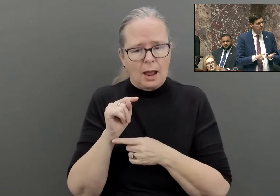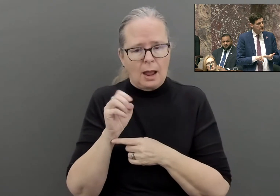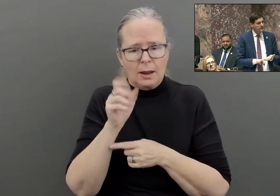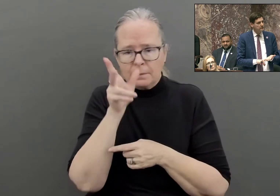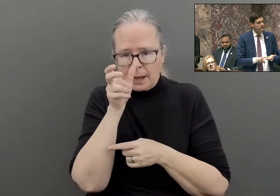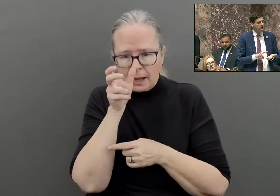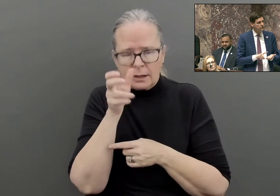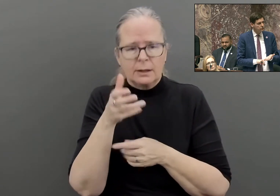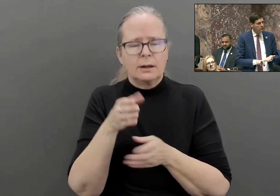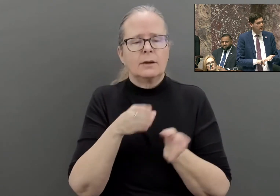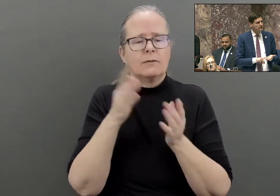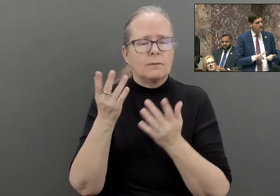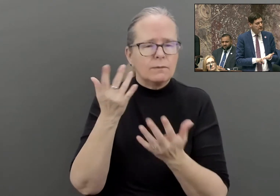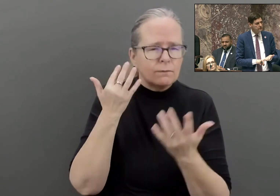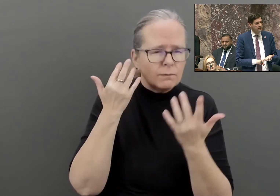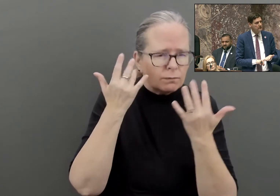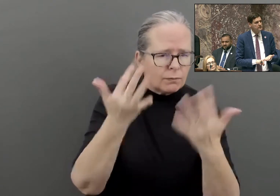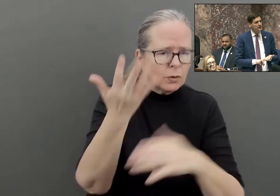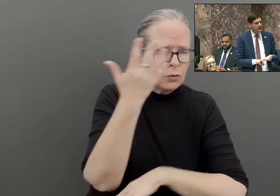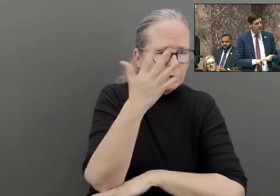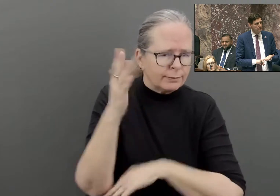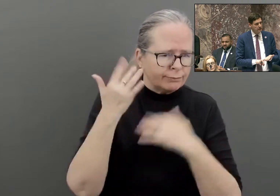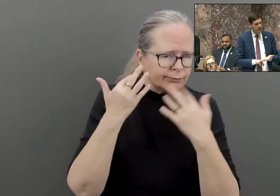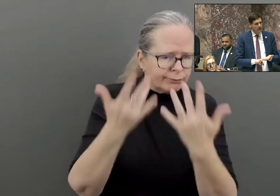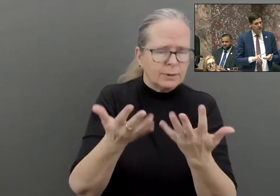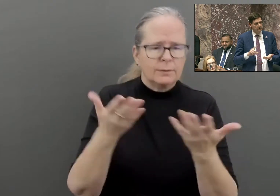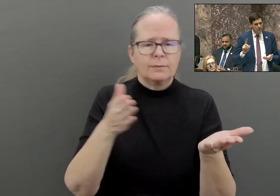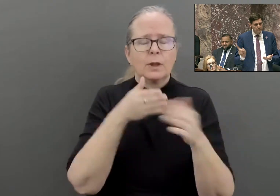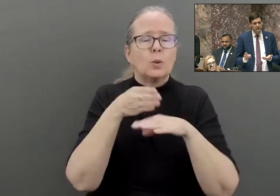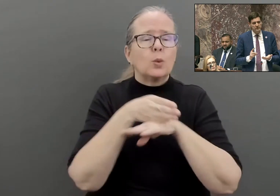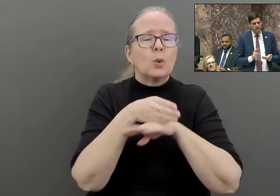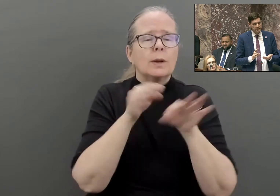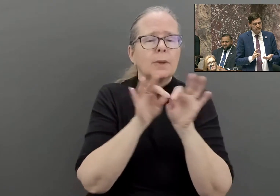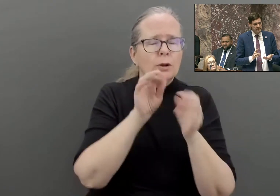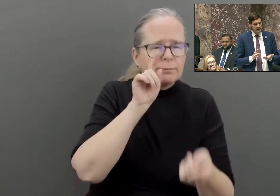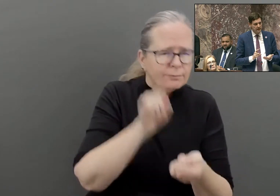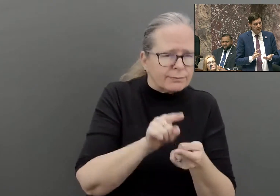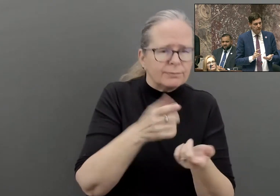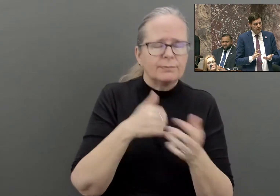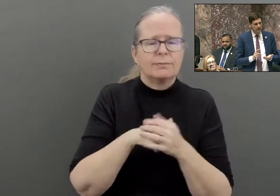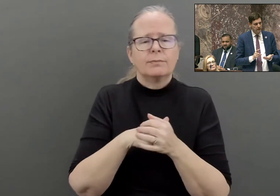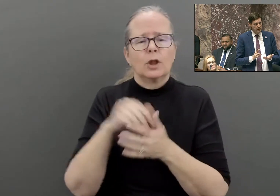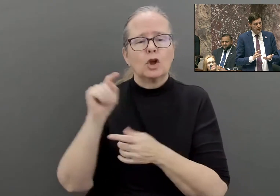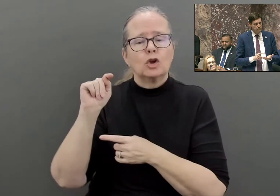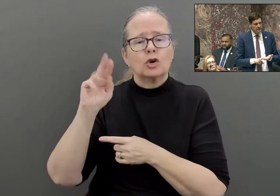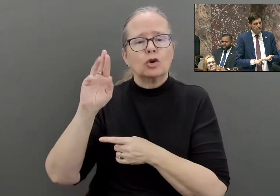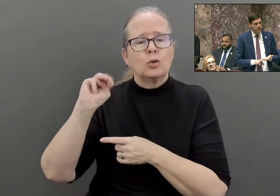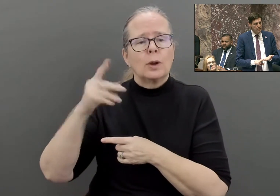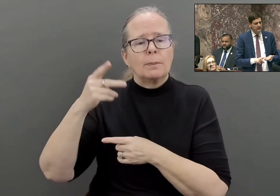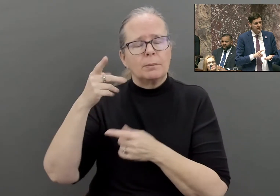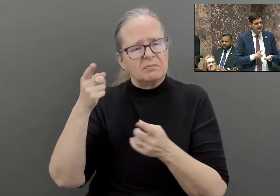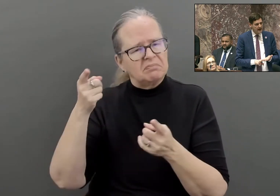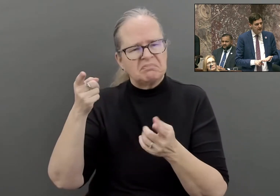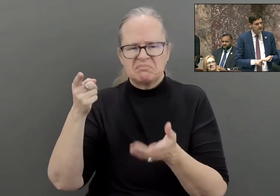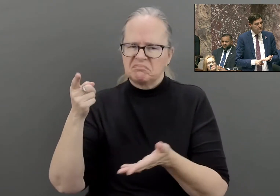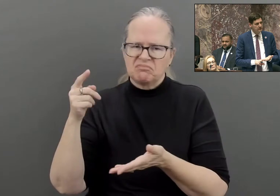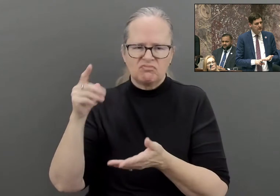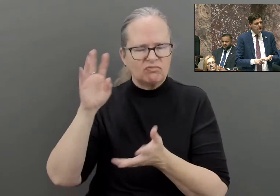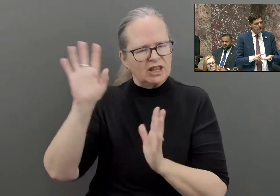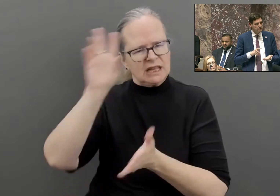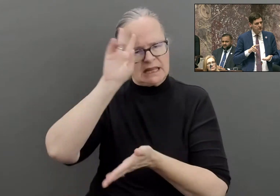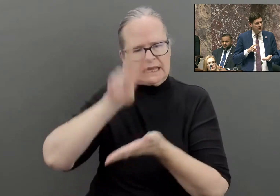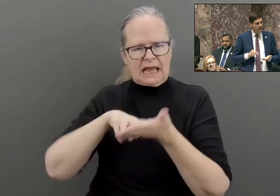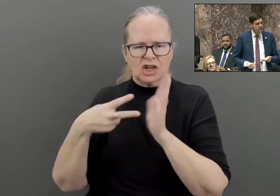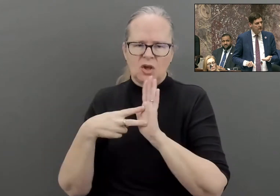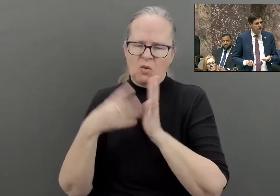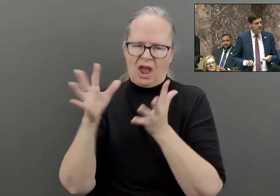president committed to destroy the industry. Now's the time for all members of this place to stand together against President Trump and his attacks,